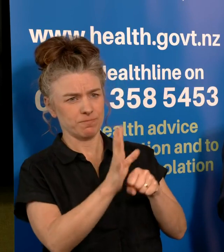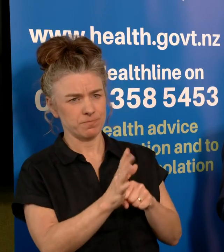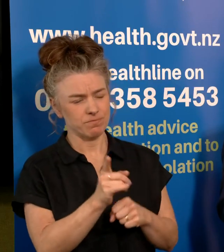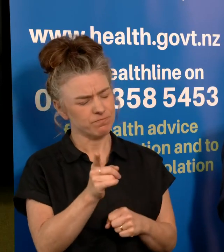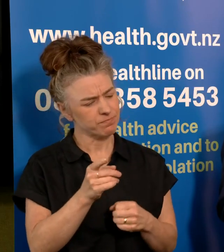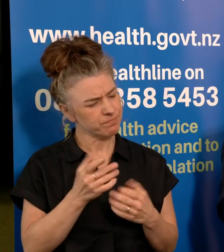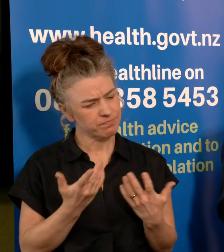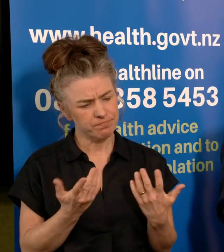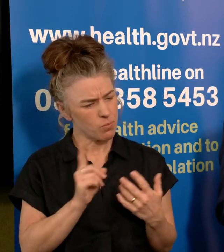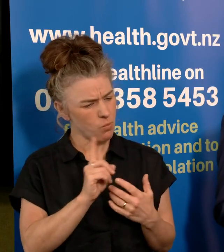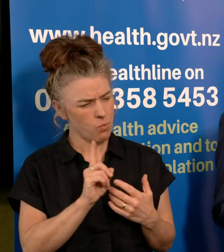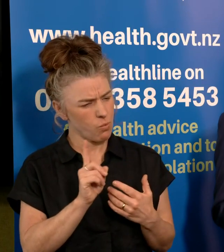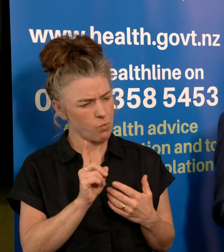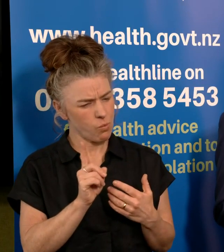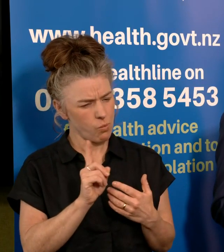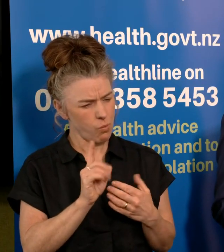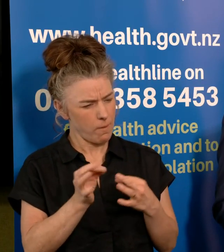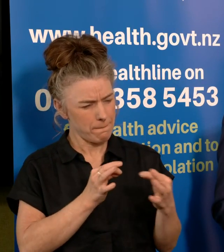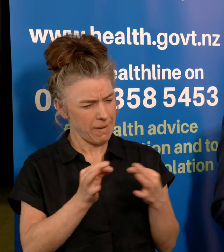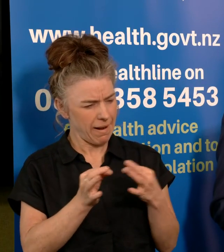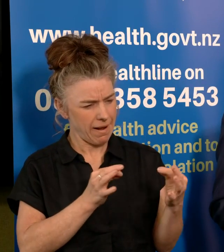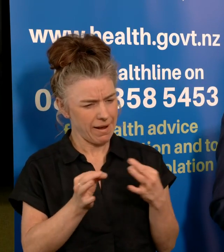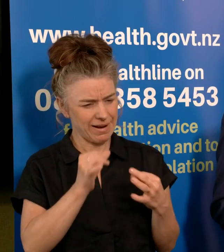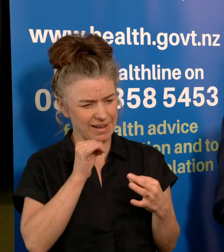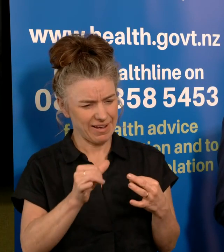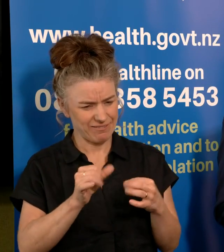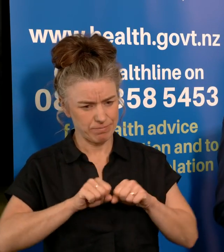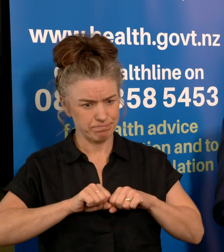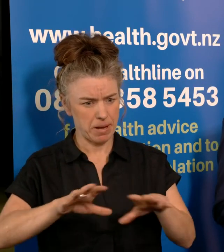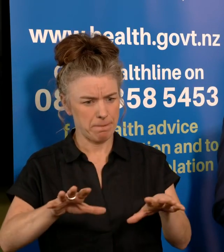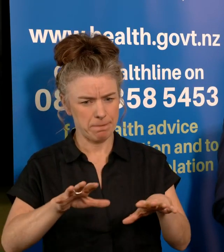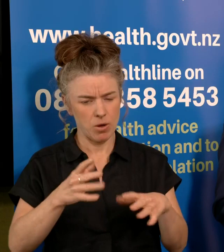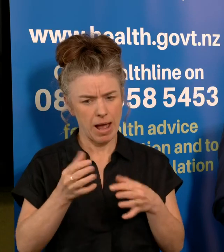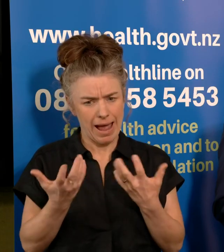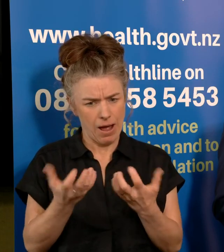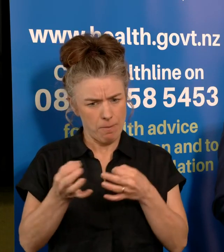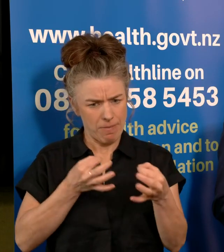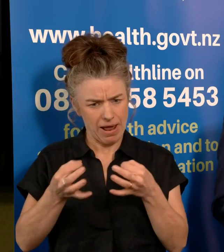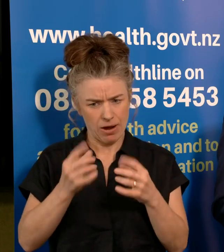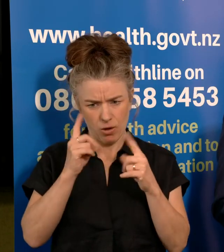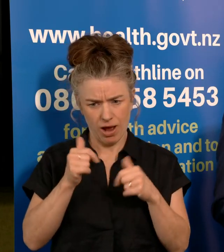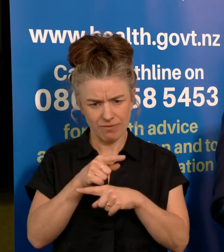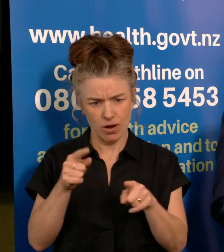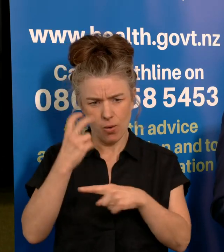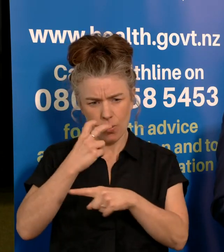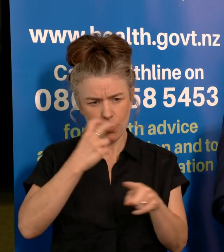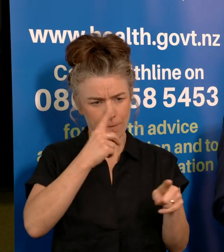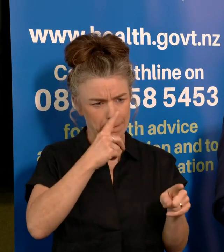planning what are the plans if something happens like that? What are the plans for those elderly population?